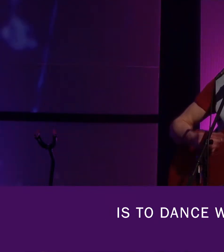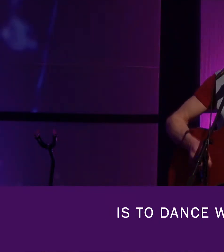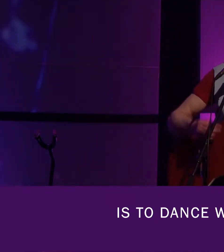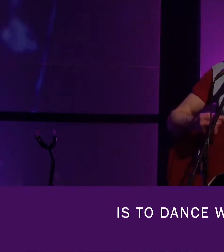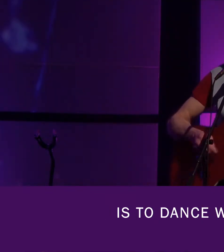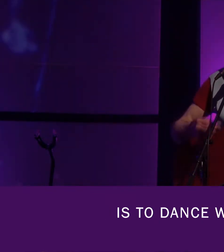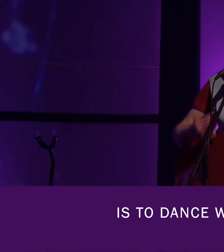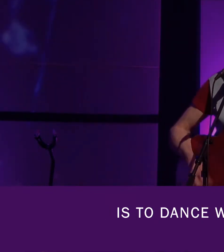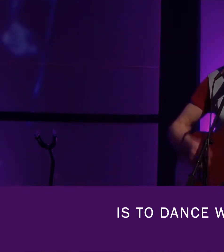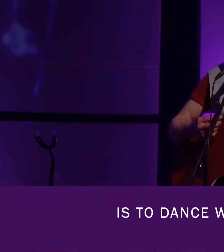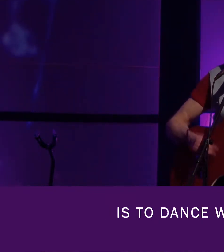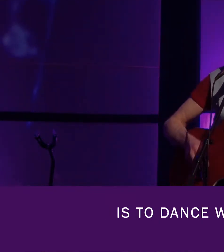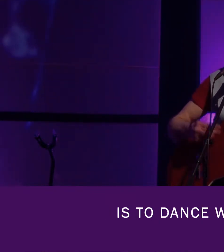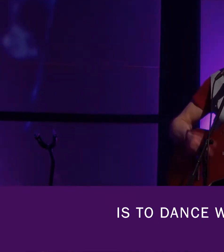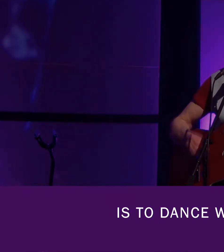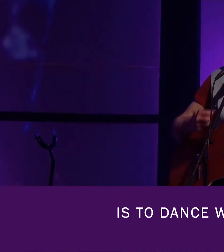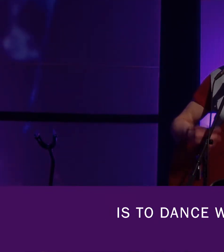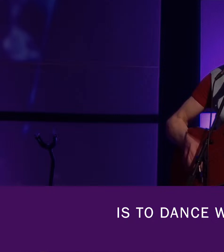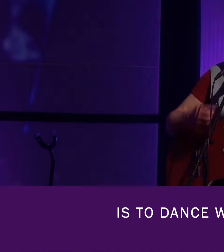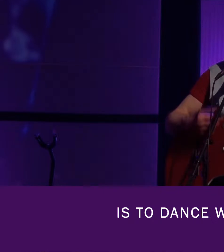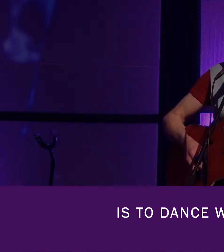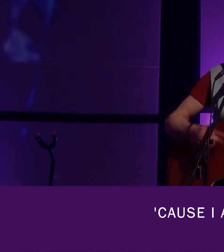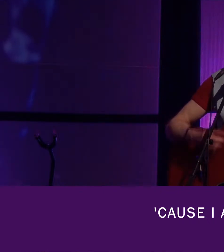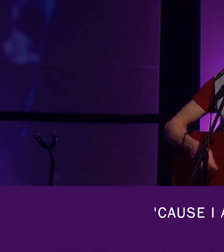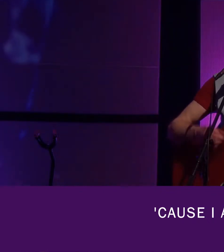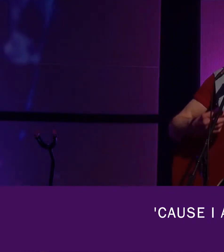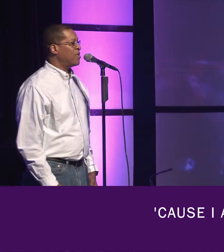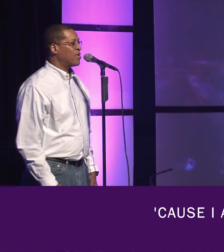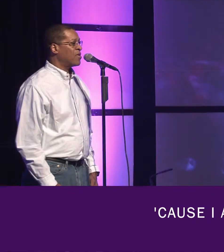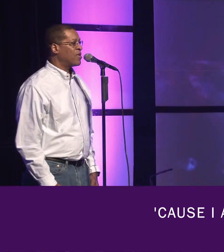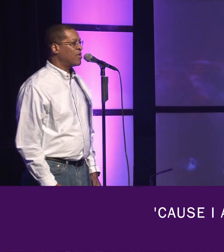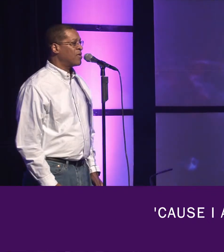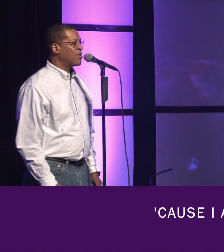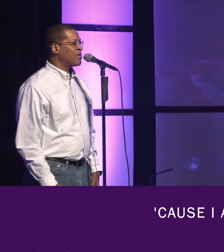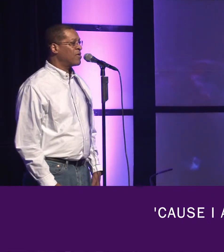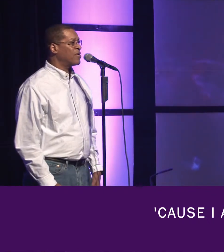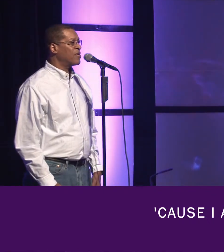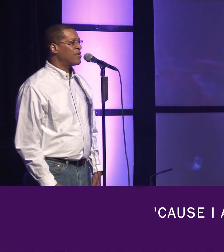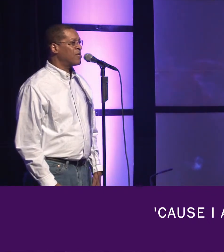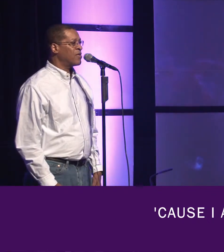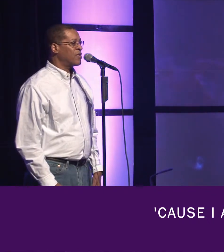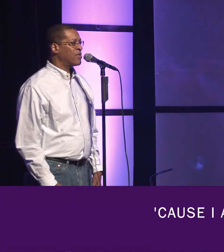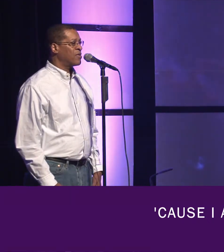to dance with my divine. 'Cause I am